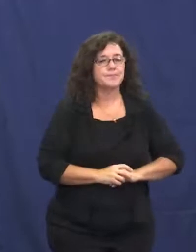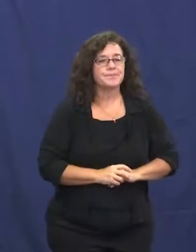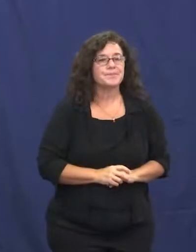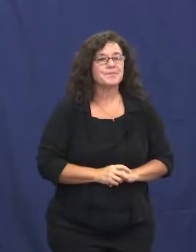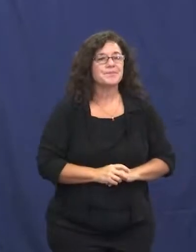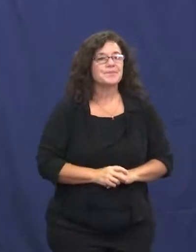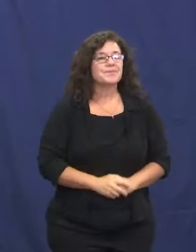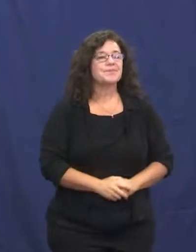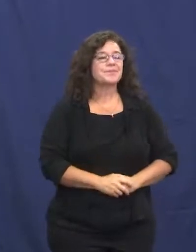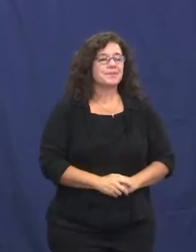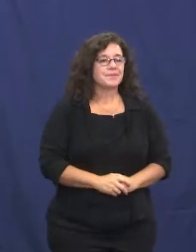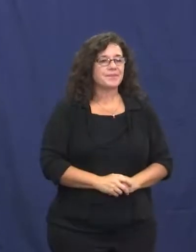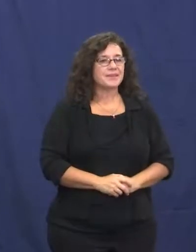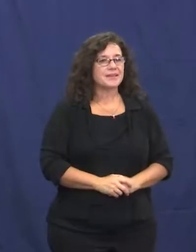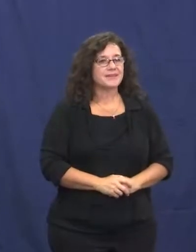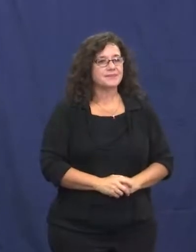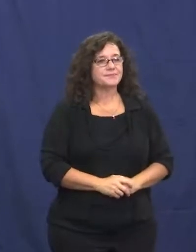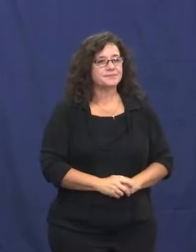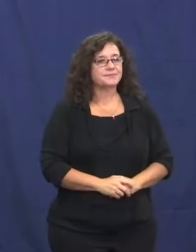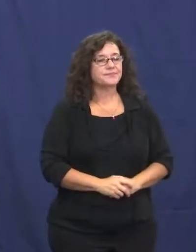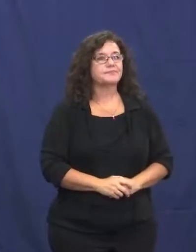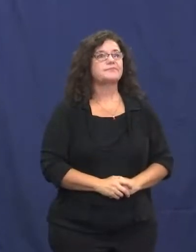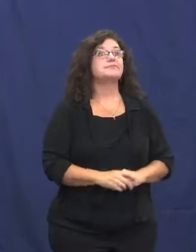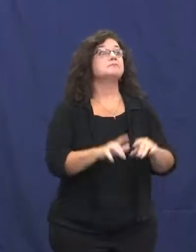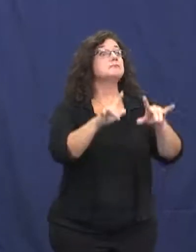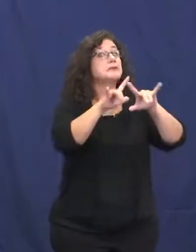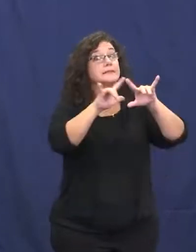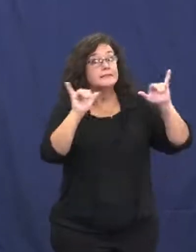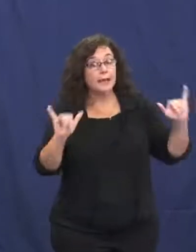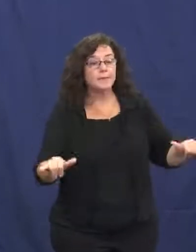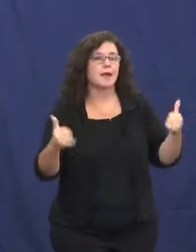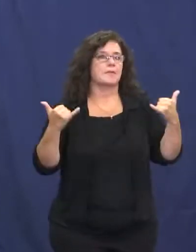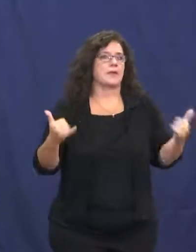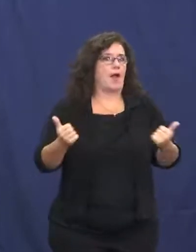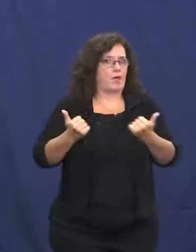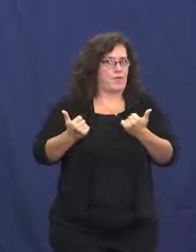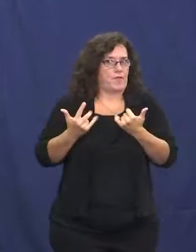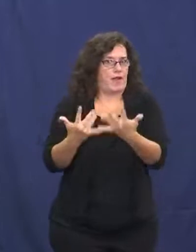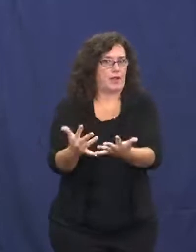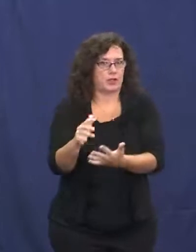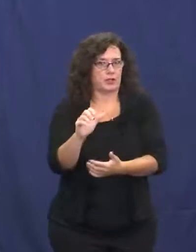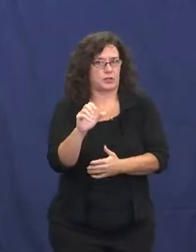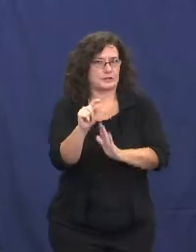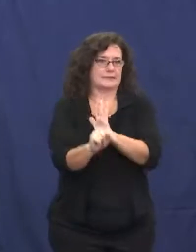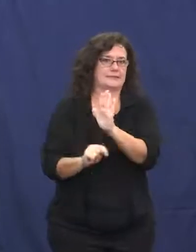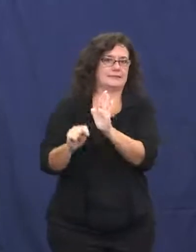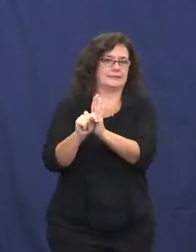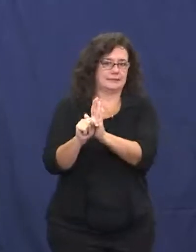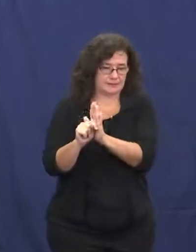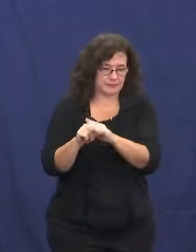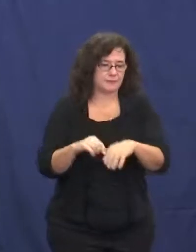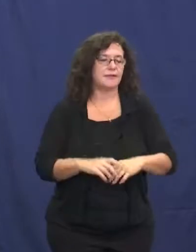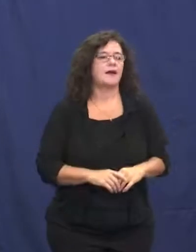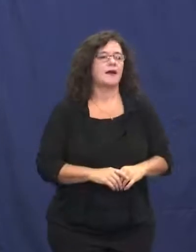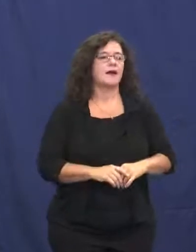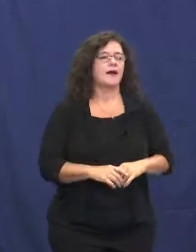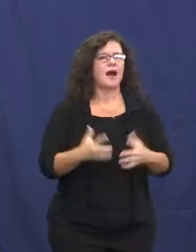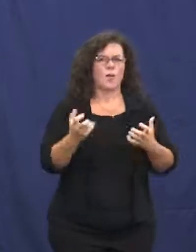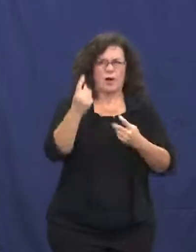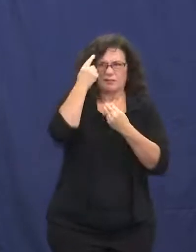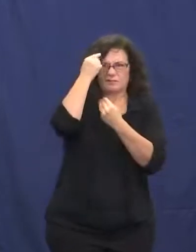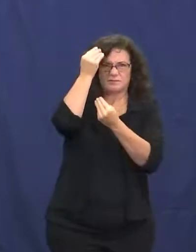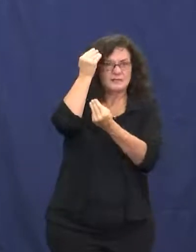Along with that, as we are in fire season, I just want to wish our firefighters that are helping